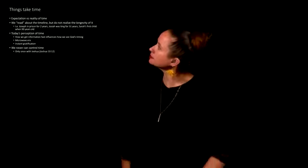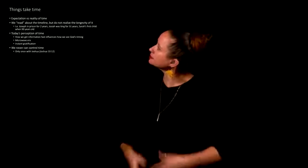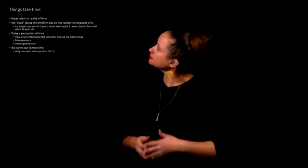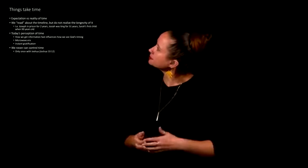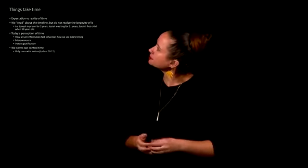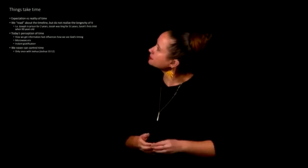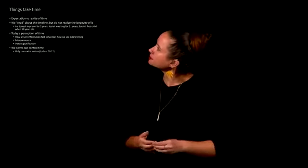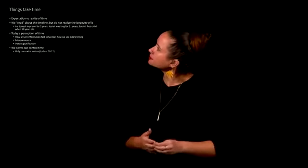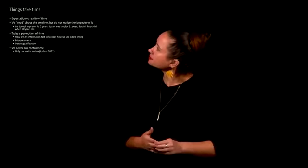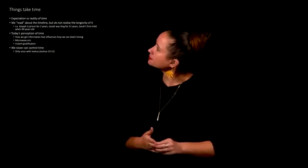going.